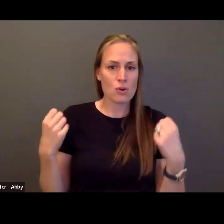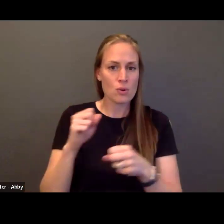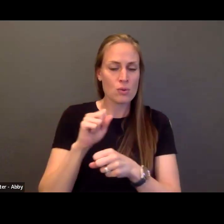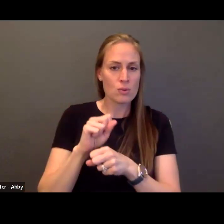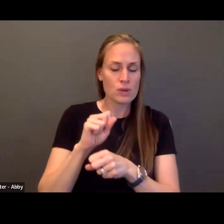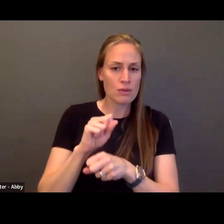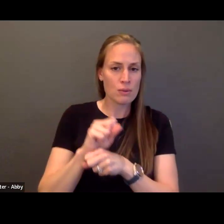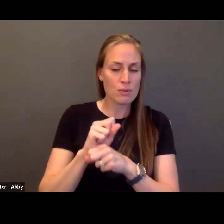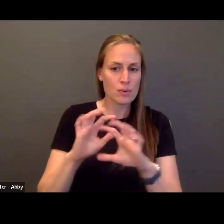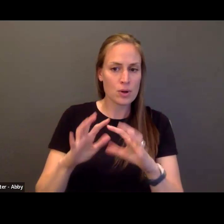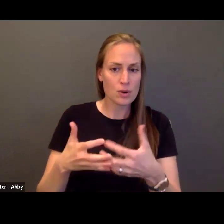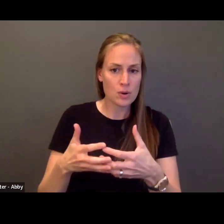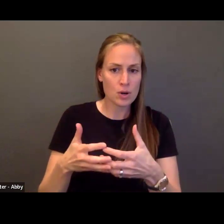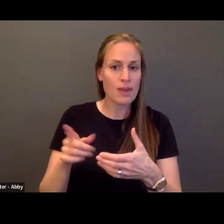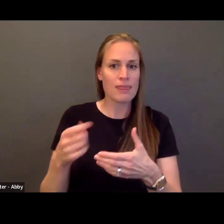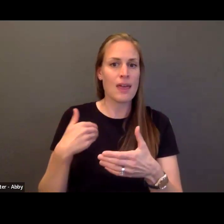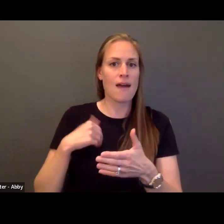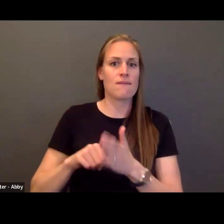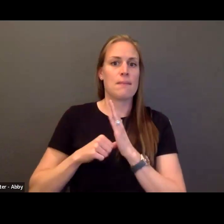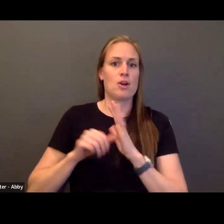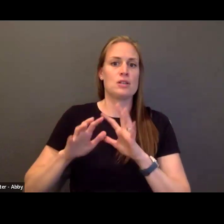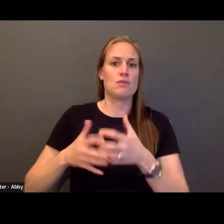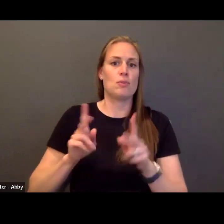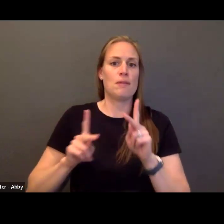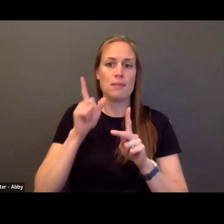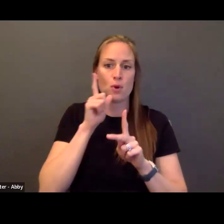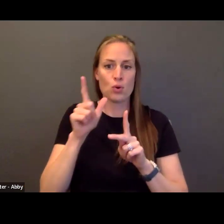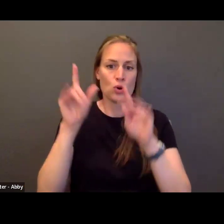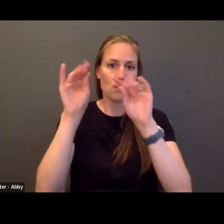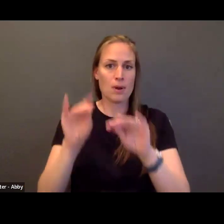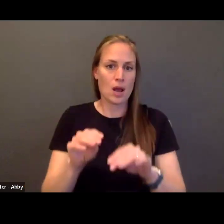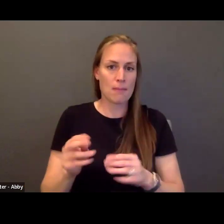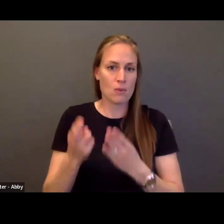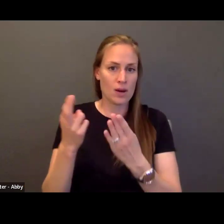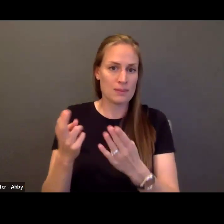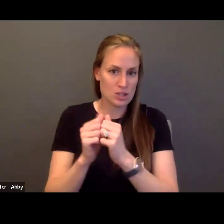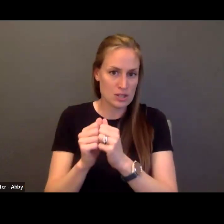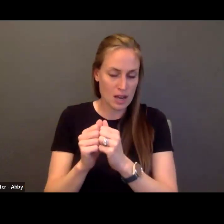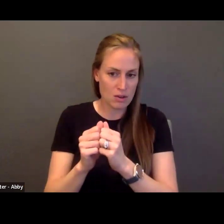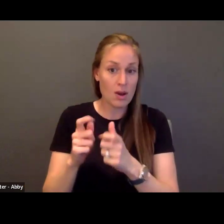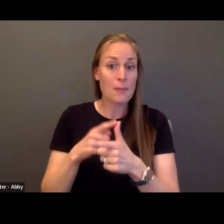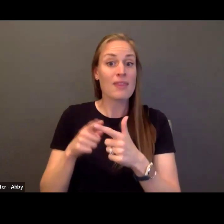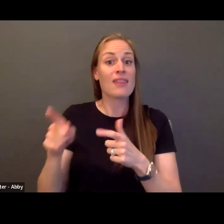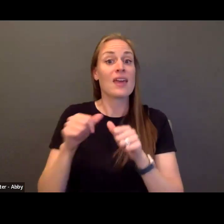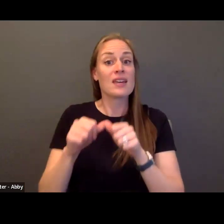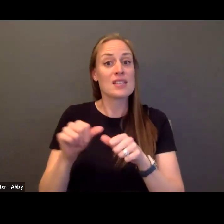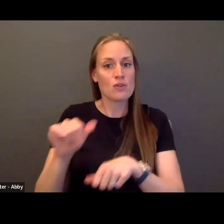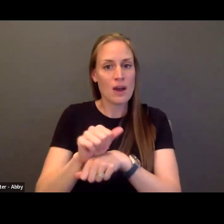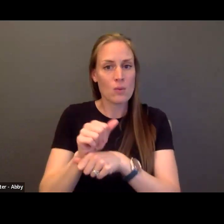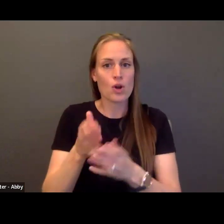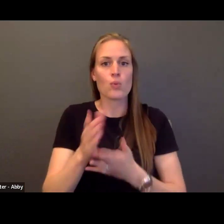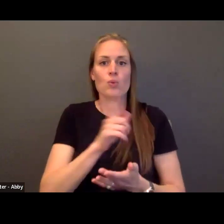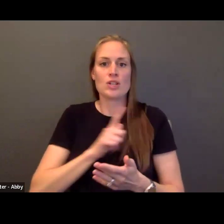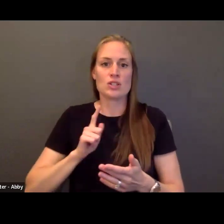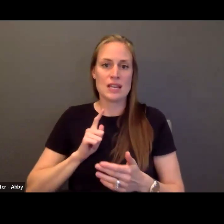coalition of people who put the recommendations together, but they continued on that work throughout the legislative session, throughout, working with